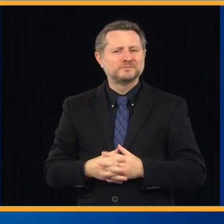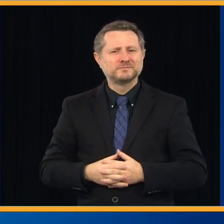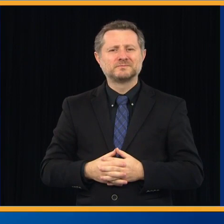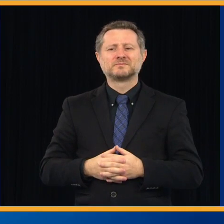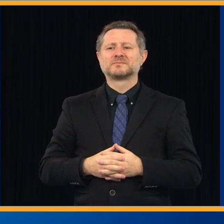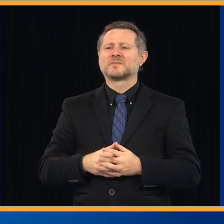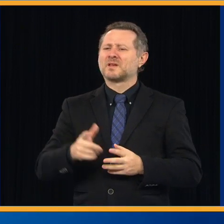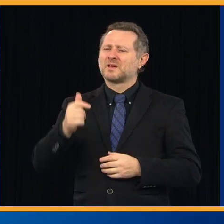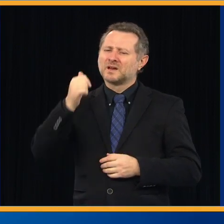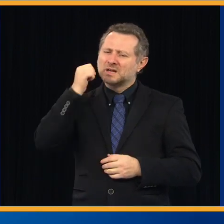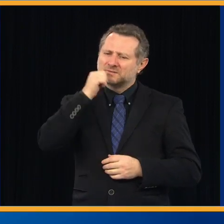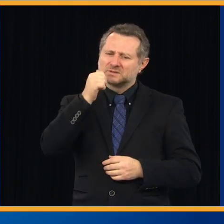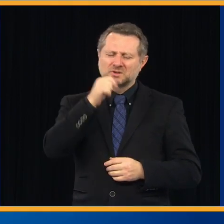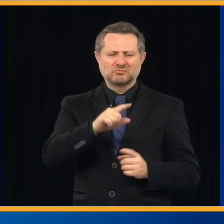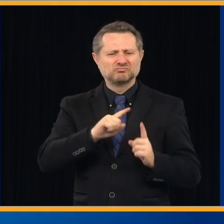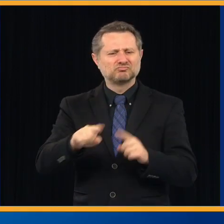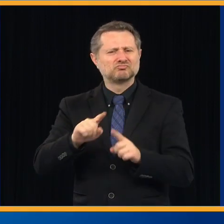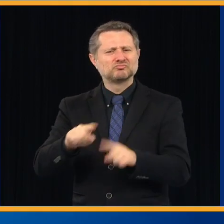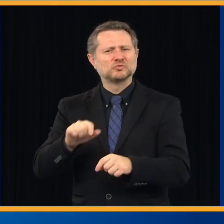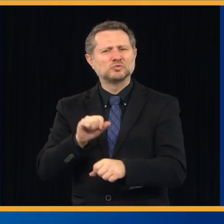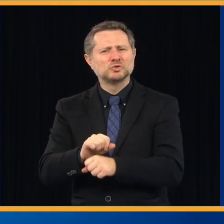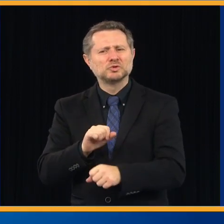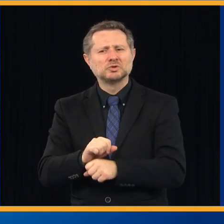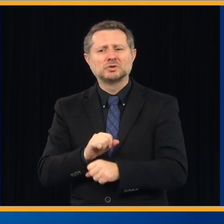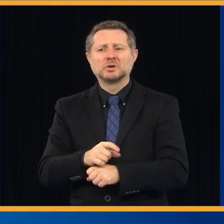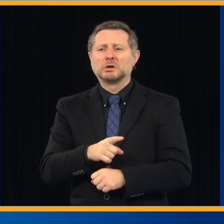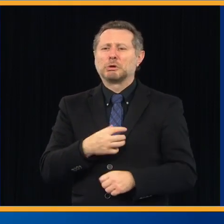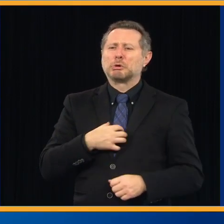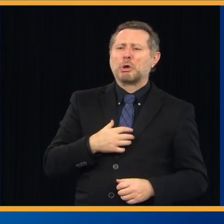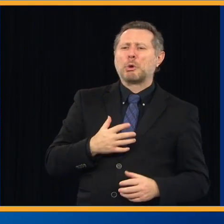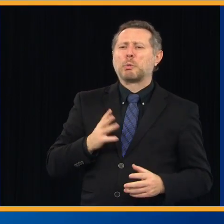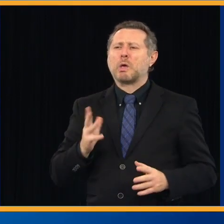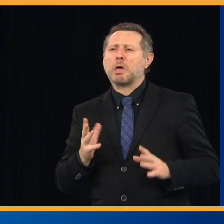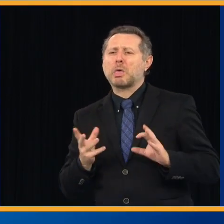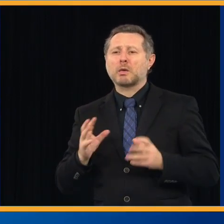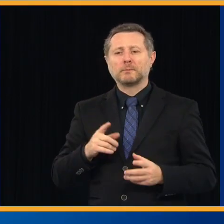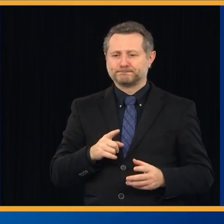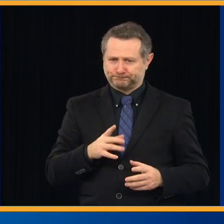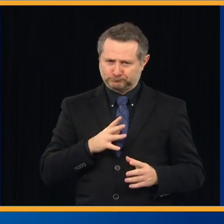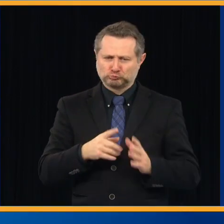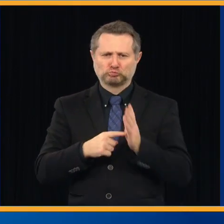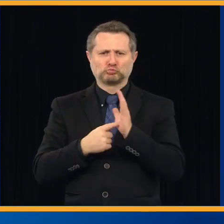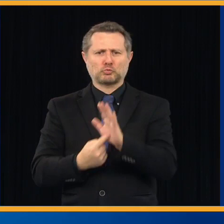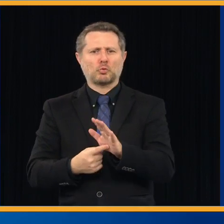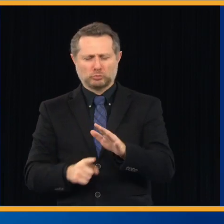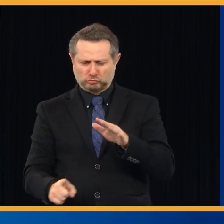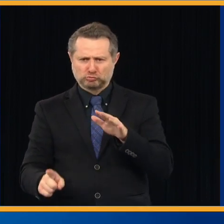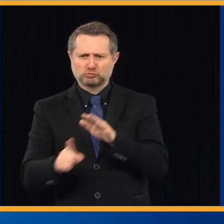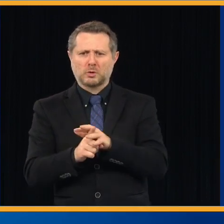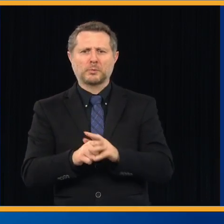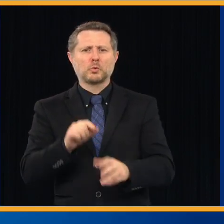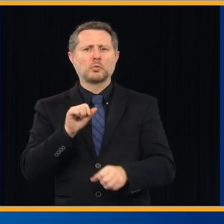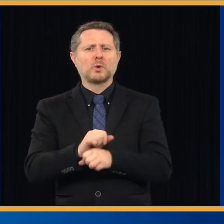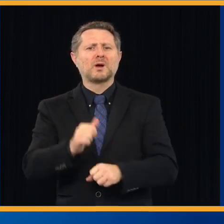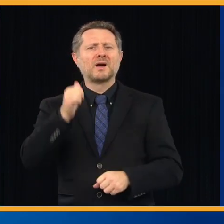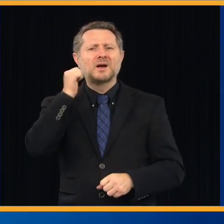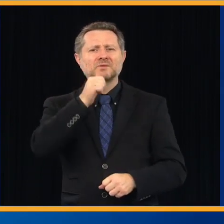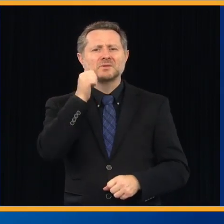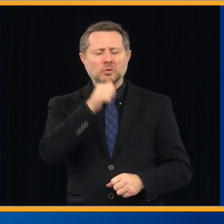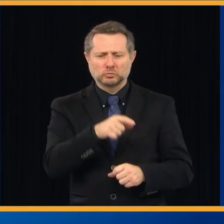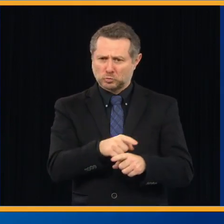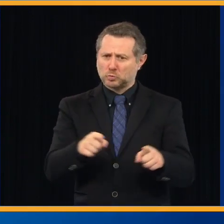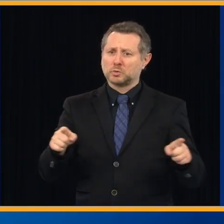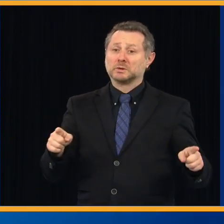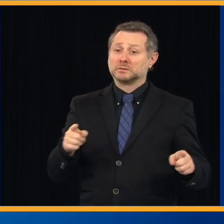demonstrated it. They didn't say it. They demonstrated it every day when they get up and they leave their house. So God bless